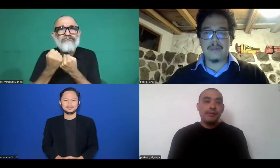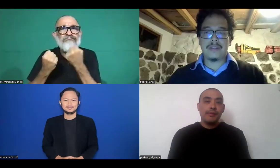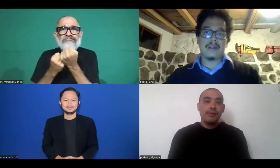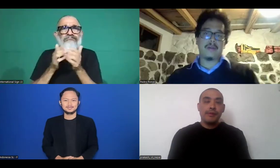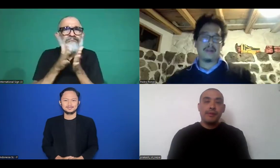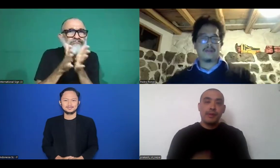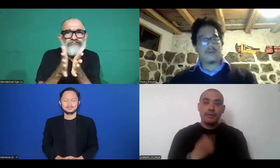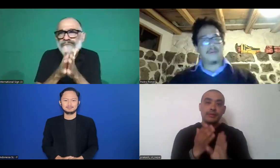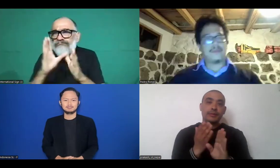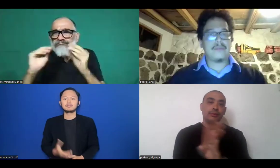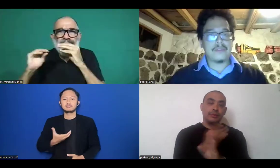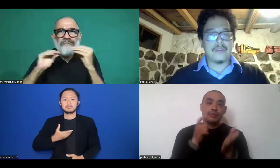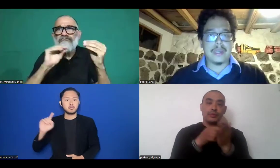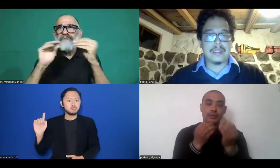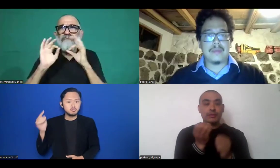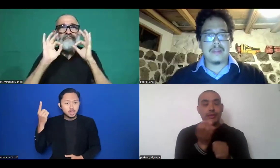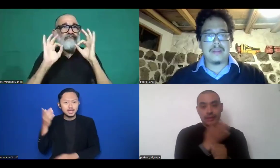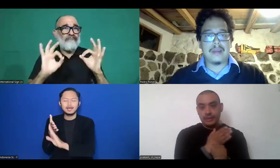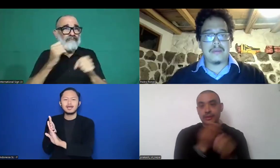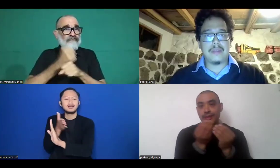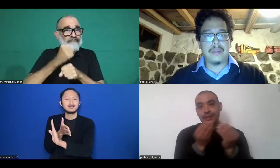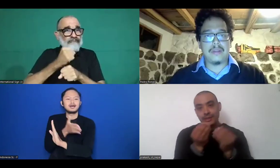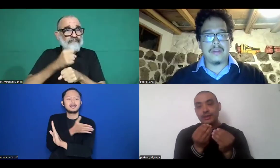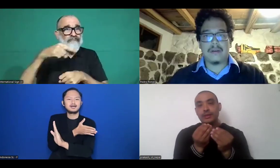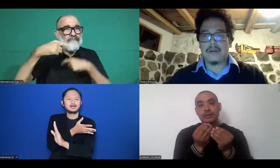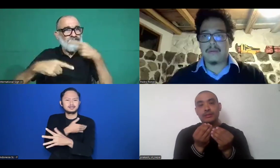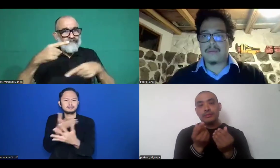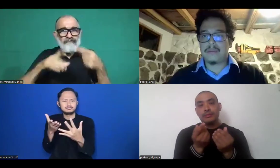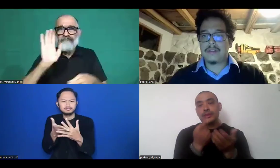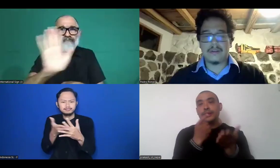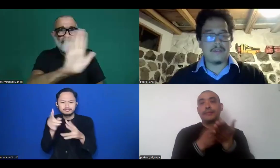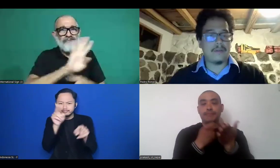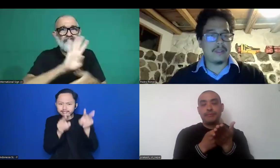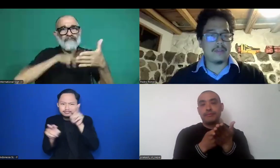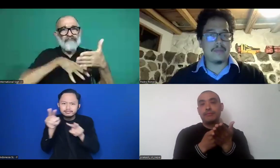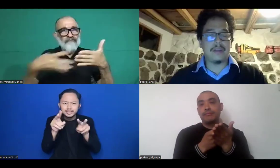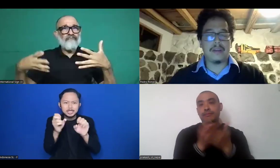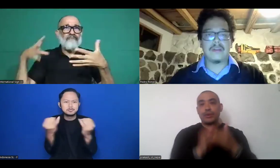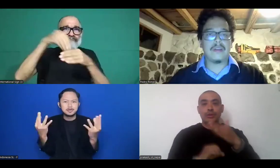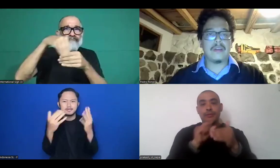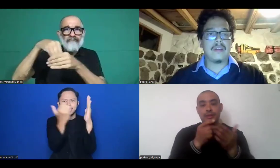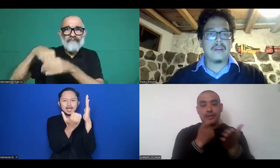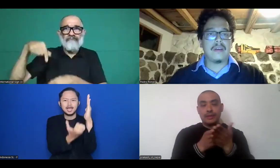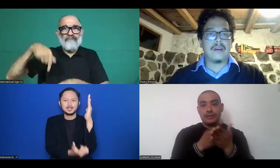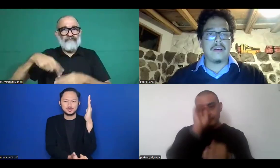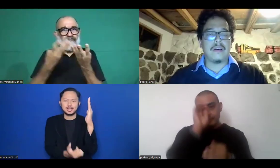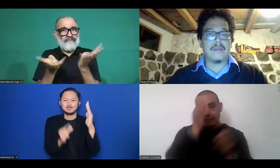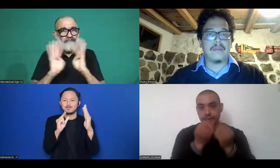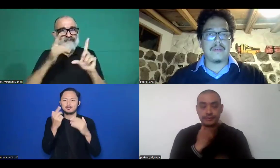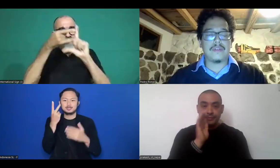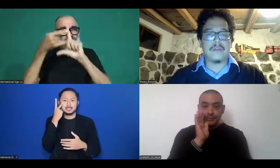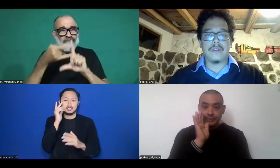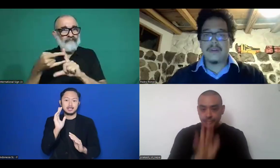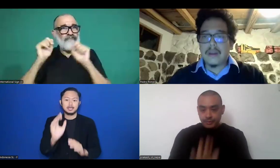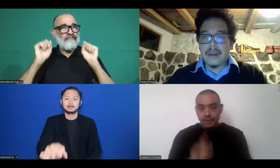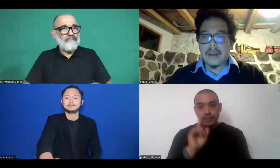Before we start, I wanted to go through some accessibility housekeeping rules for this meeting.